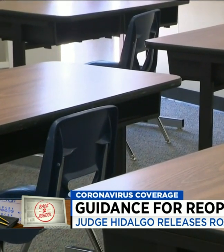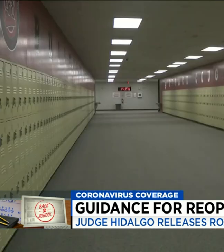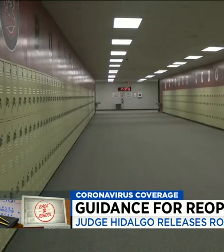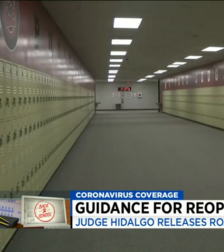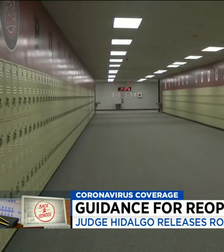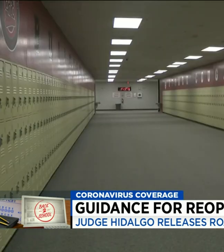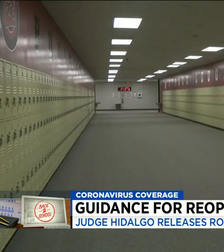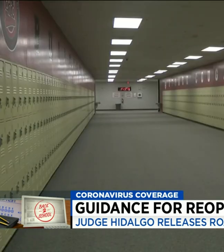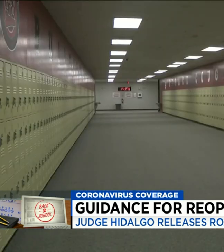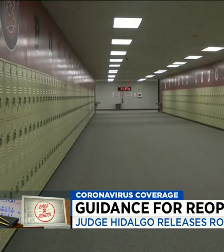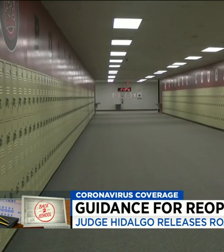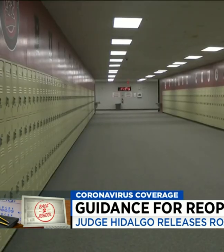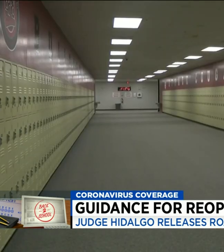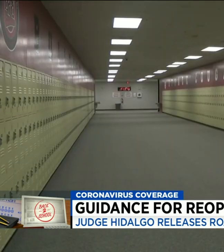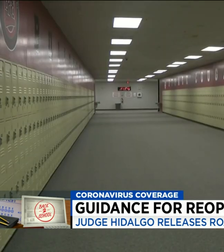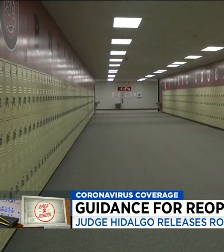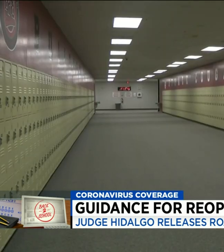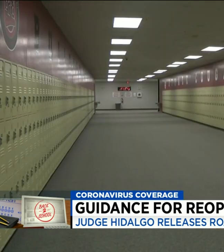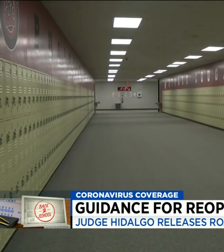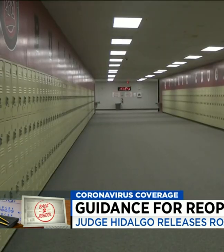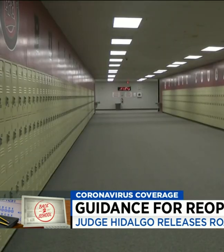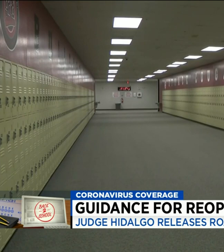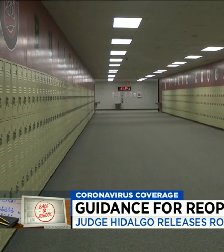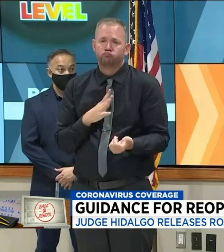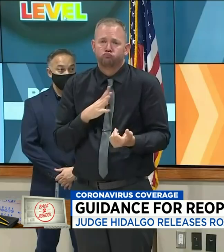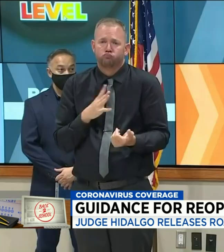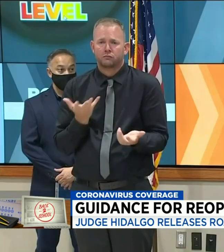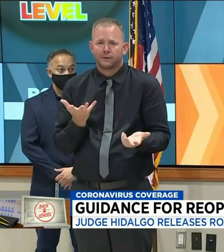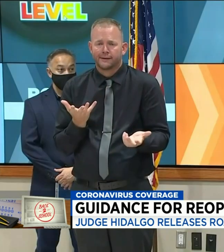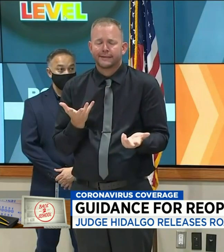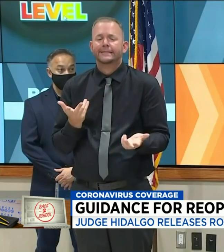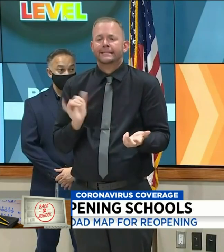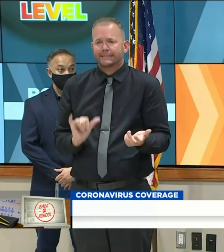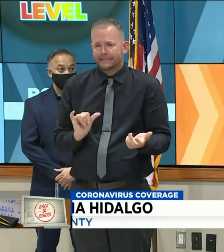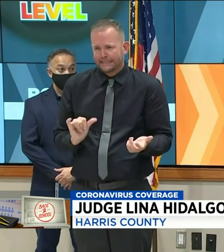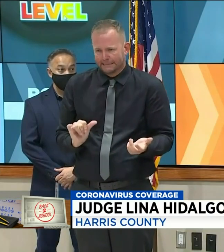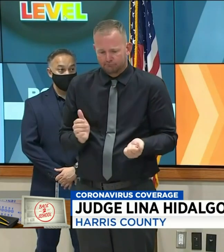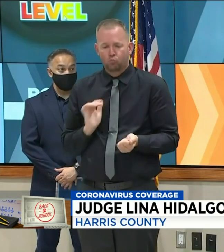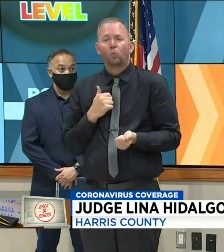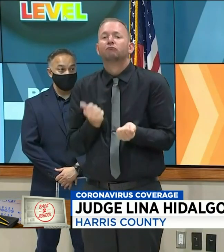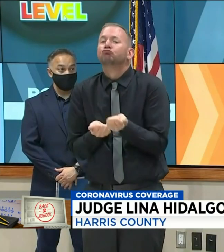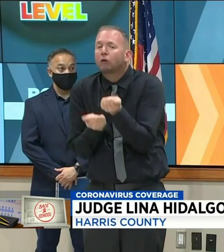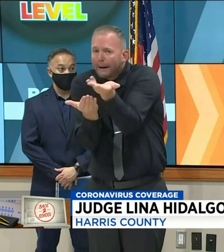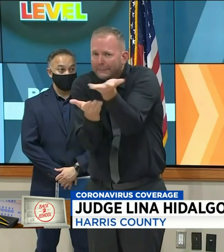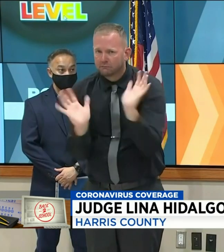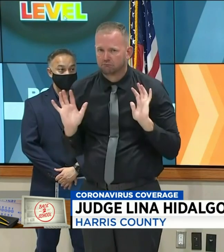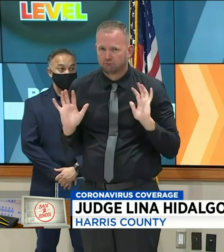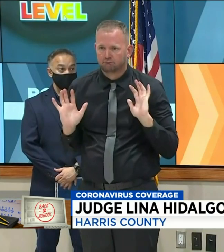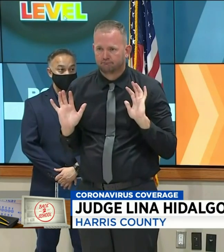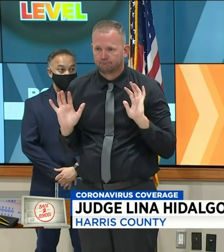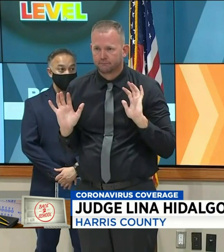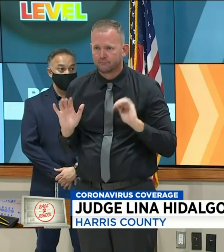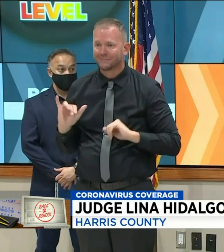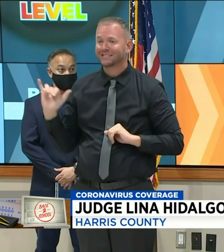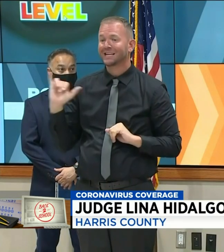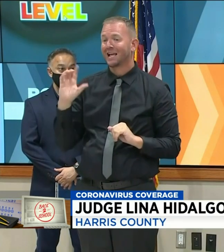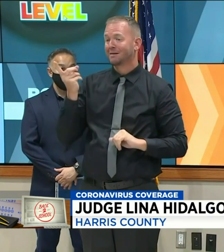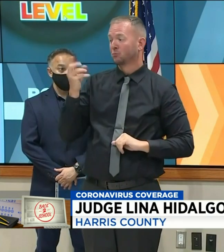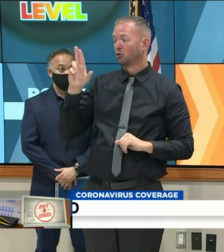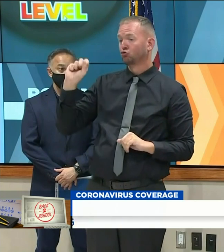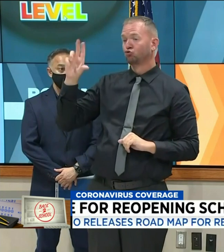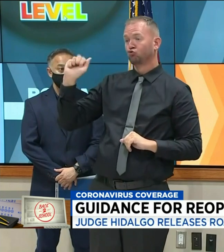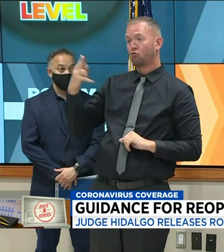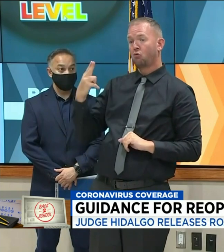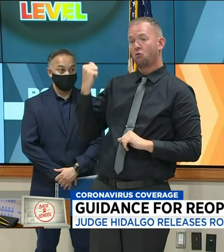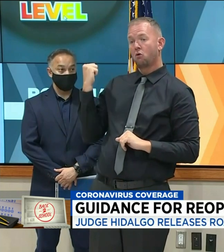county's COVID-19 threat level remains severe. As Dr. Shaw said, there is no example of a successful reopening in